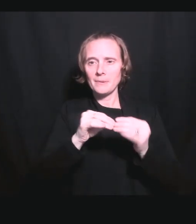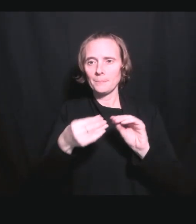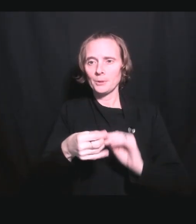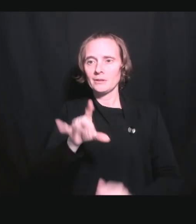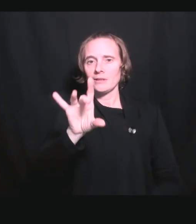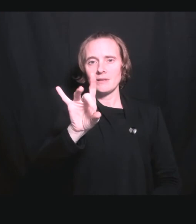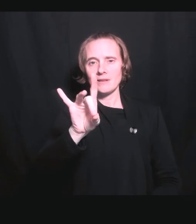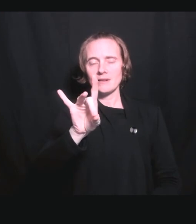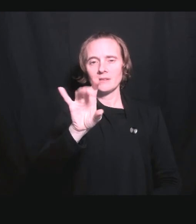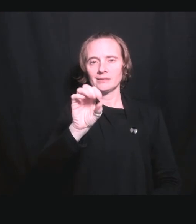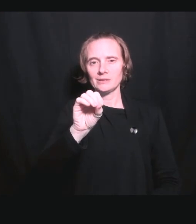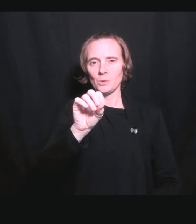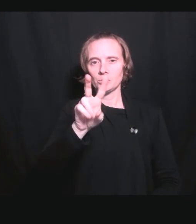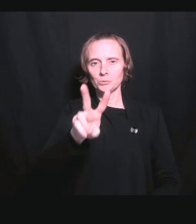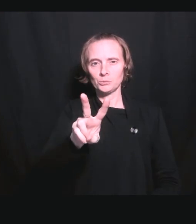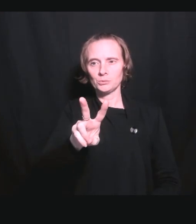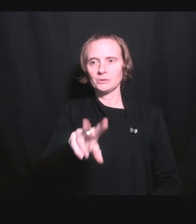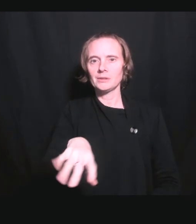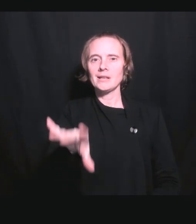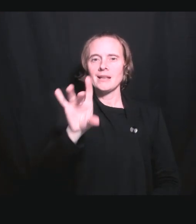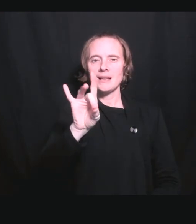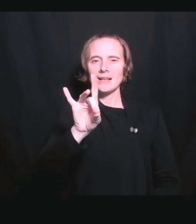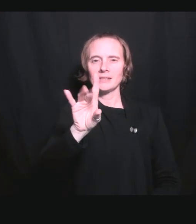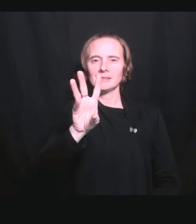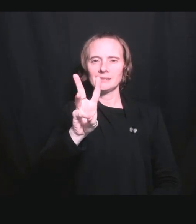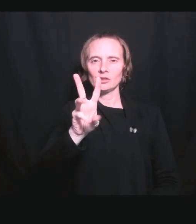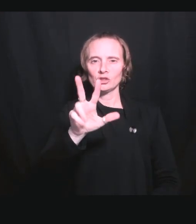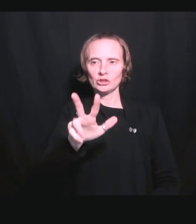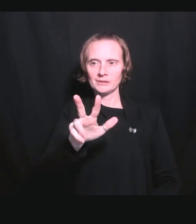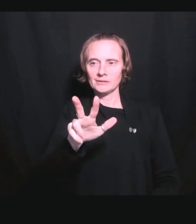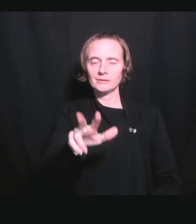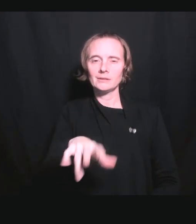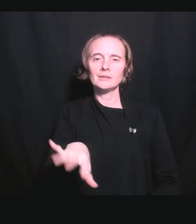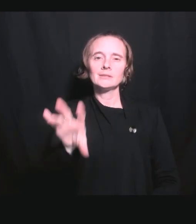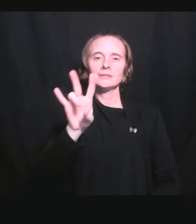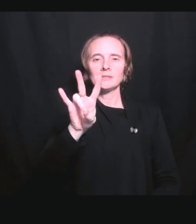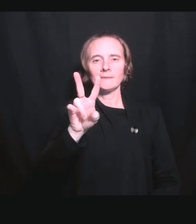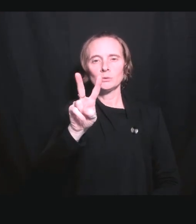If your test comes back positive, please call